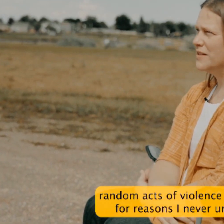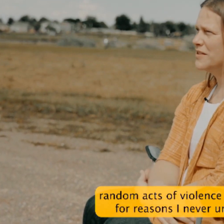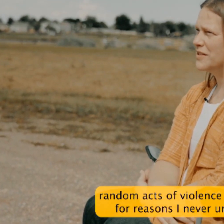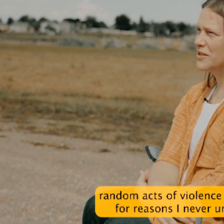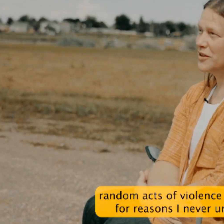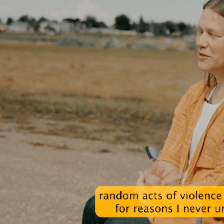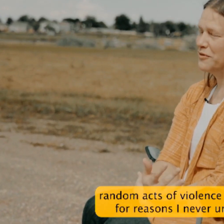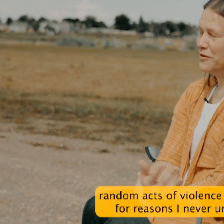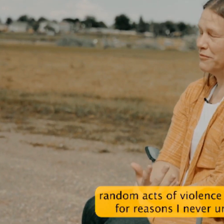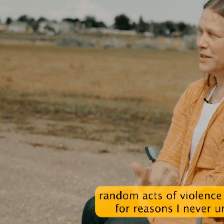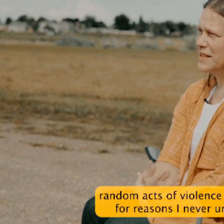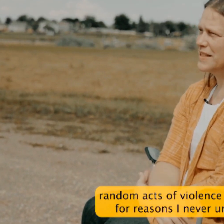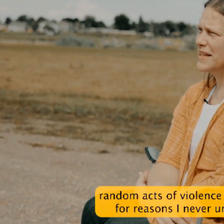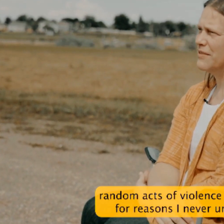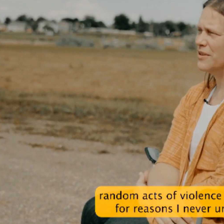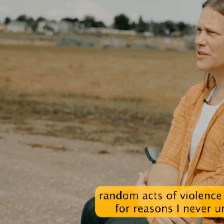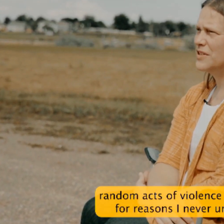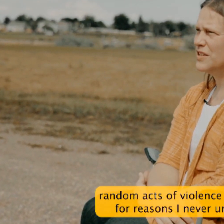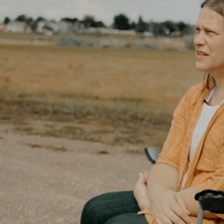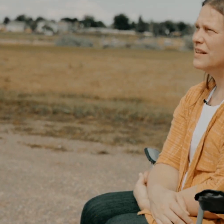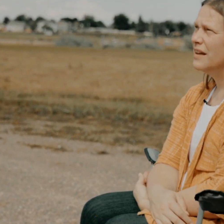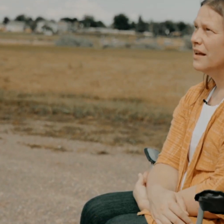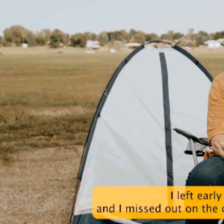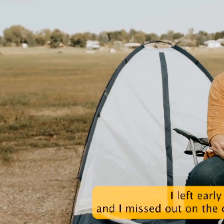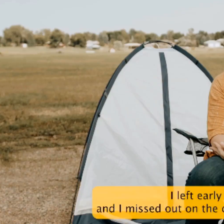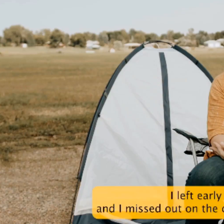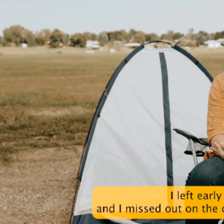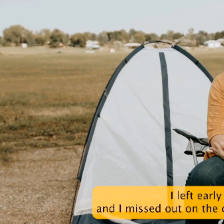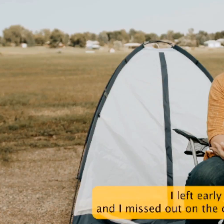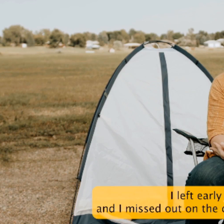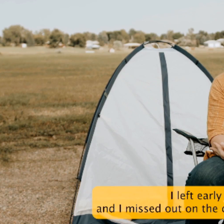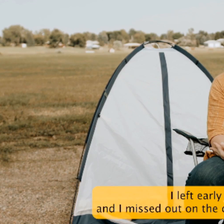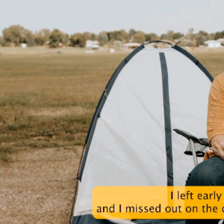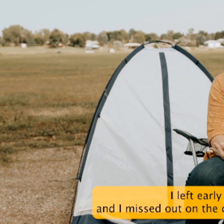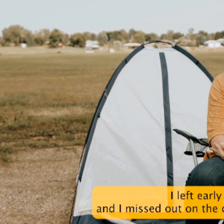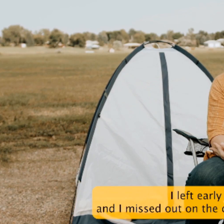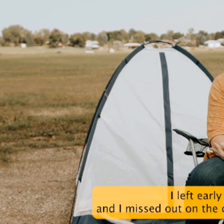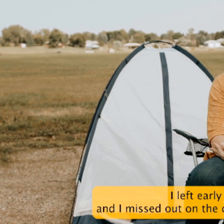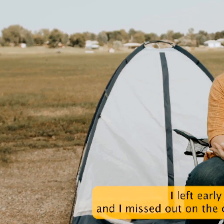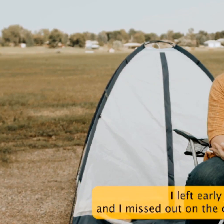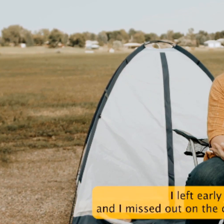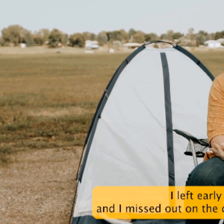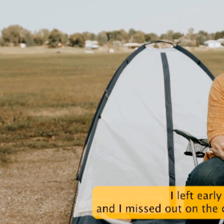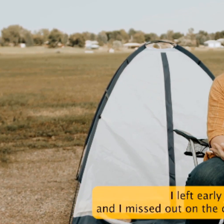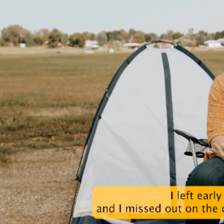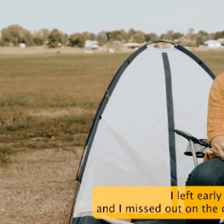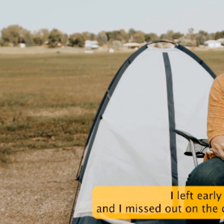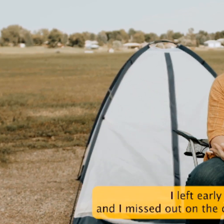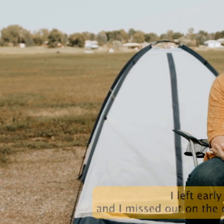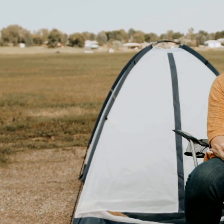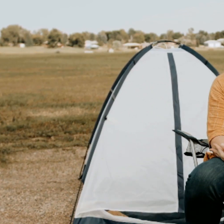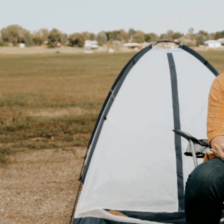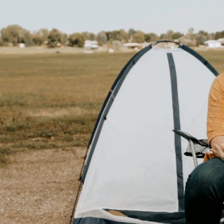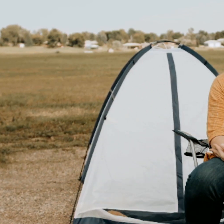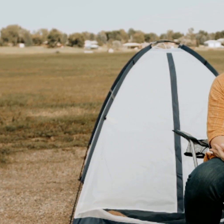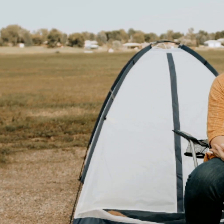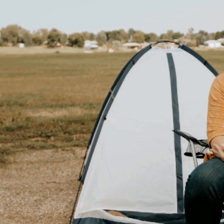of violence just occurred for reasons I never understood. I left early and I missed out on the opportunity